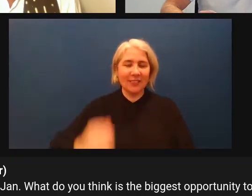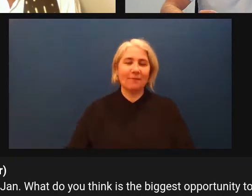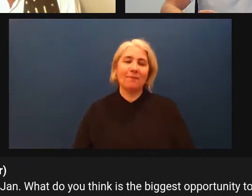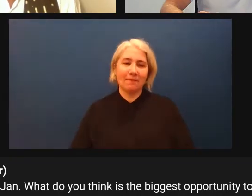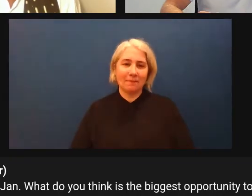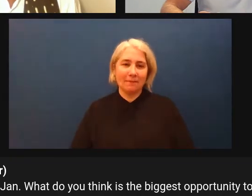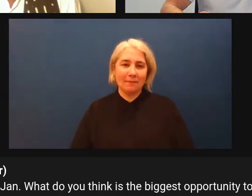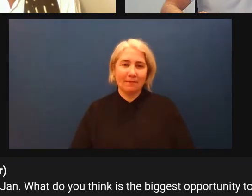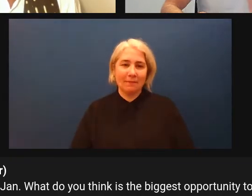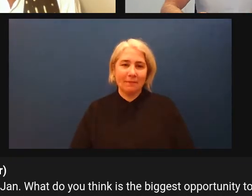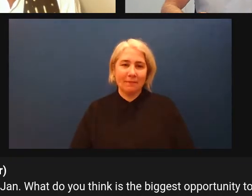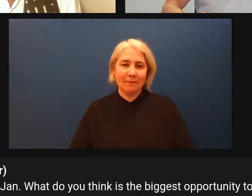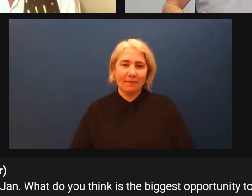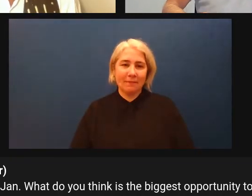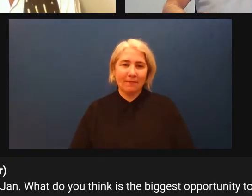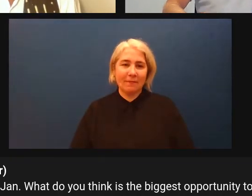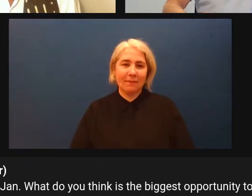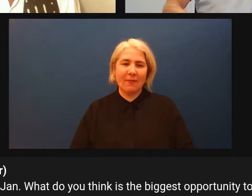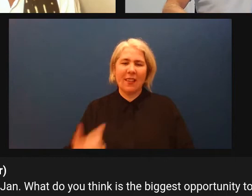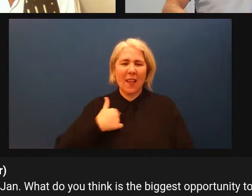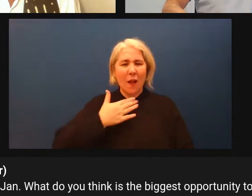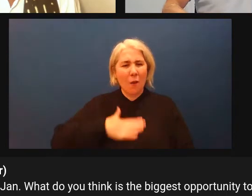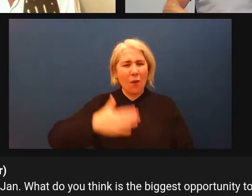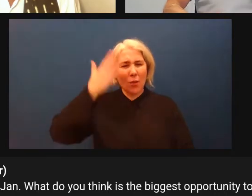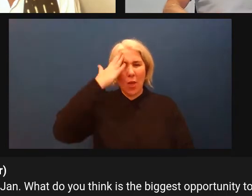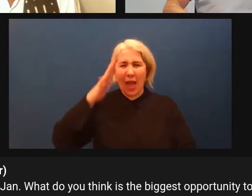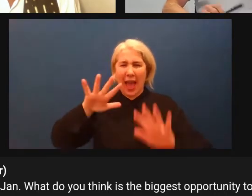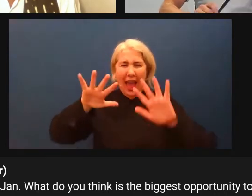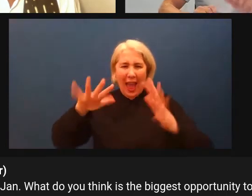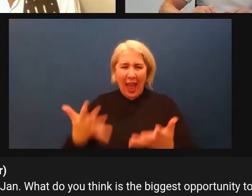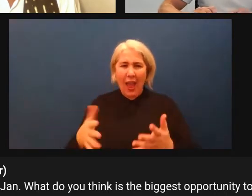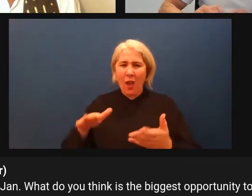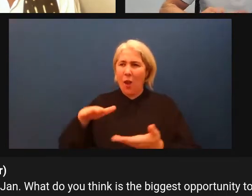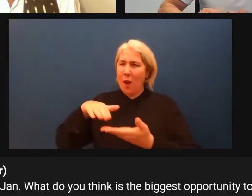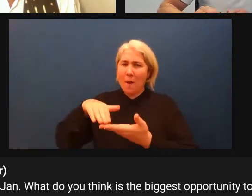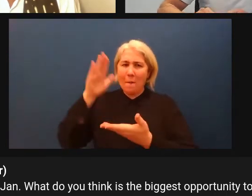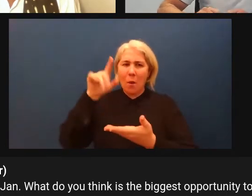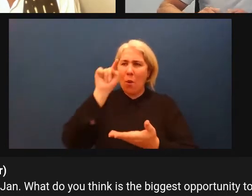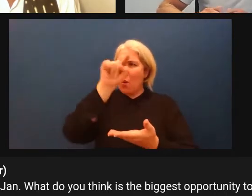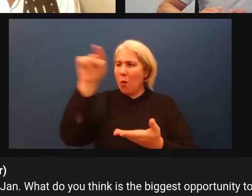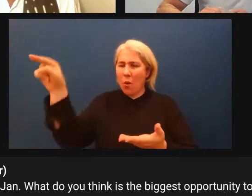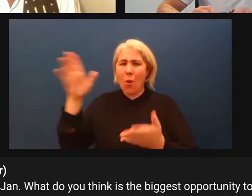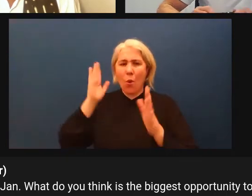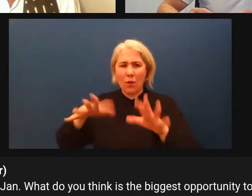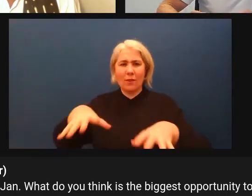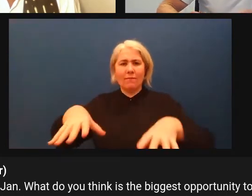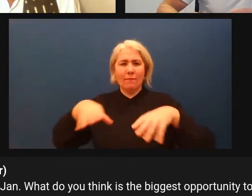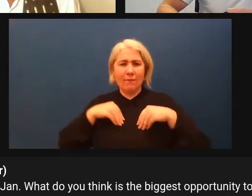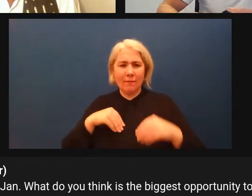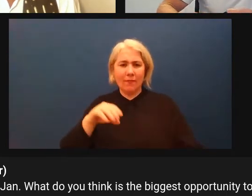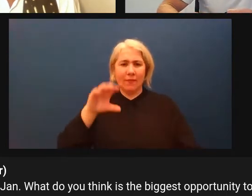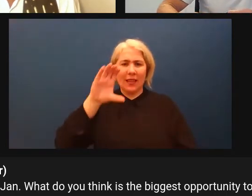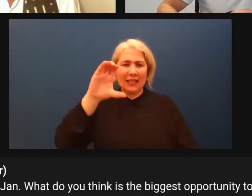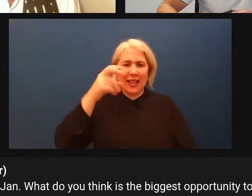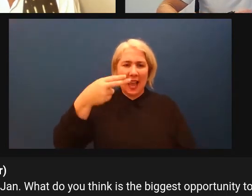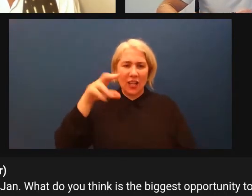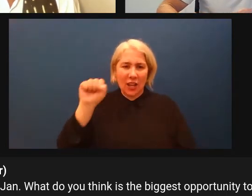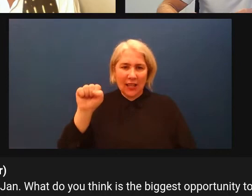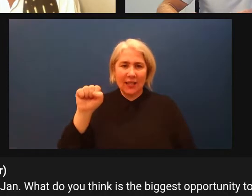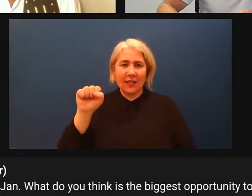of the CHS at the collective level, and especially by large agencies such as OCHA, WFP, and